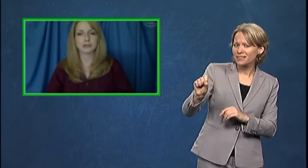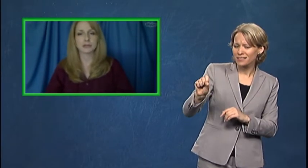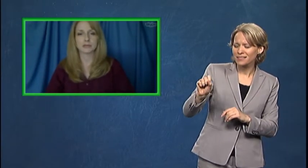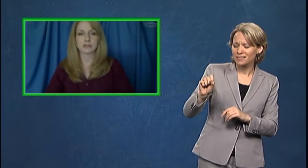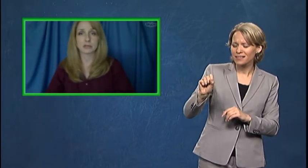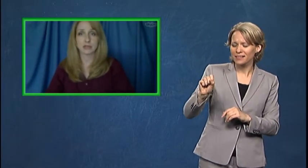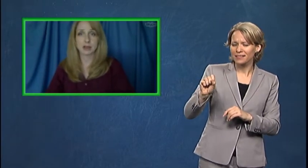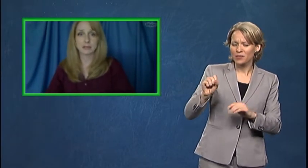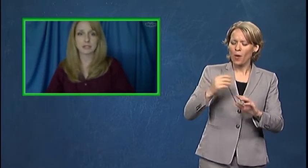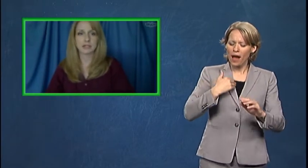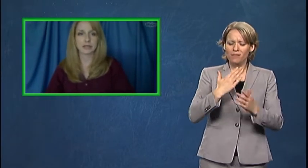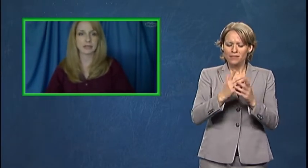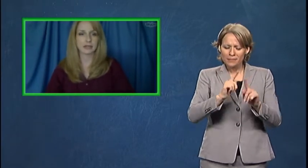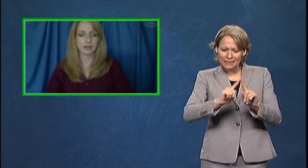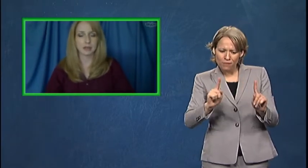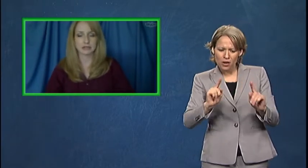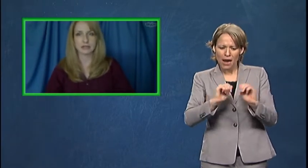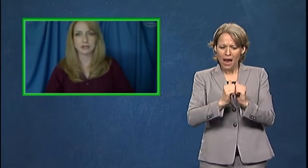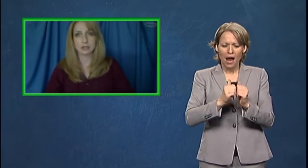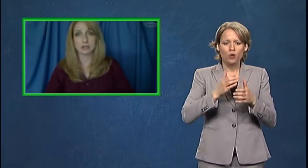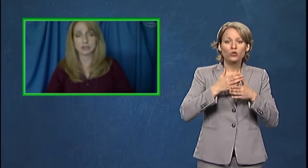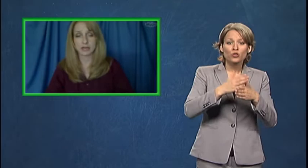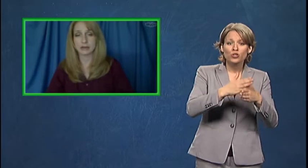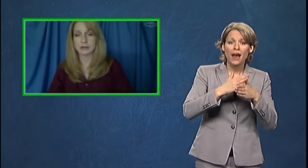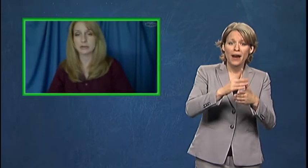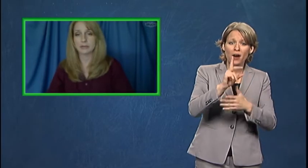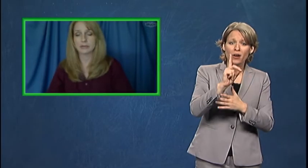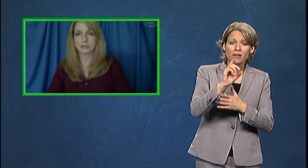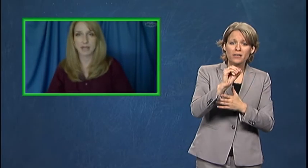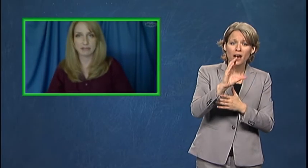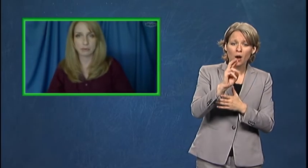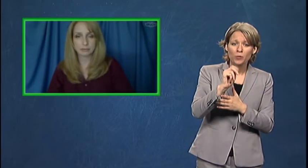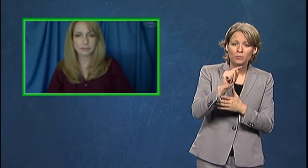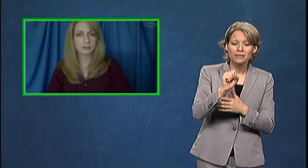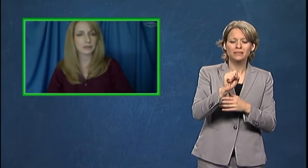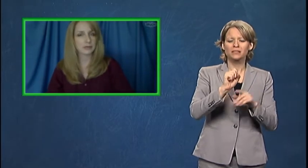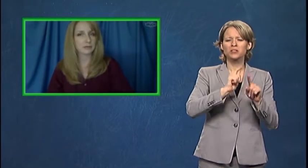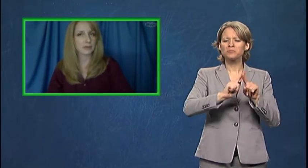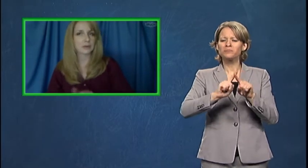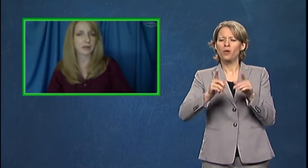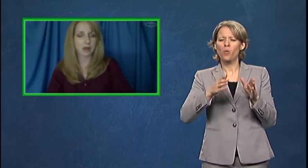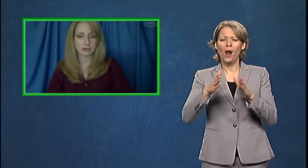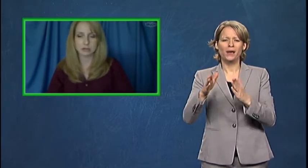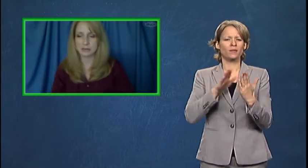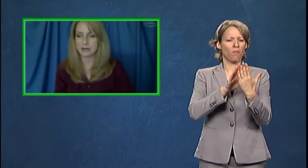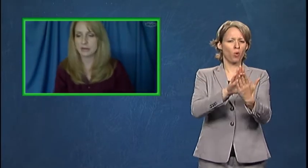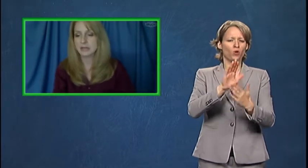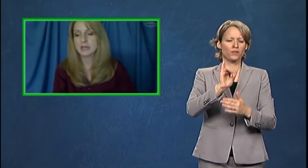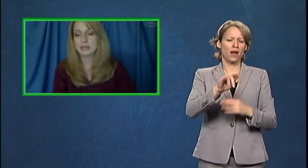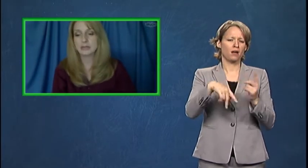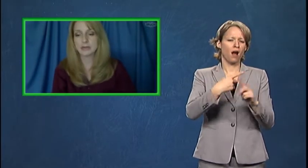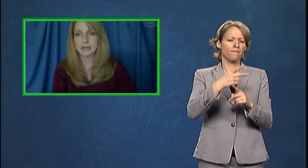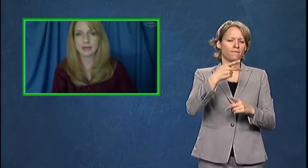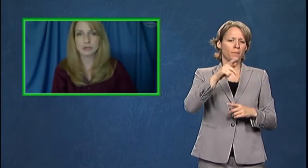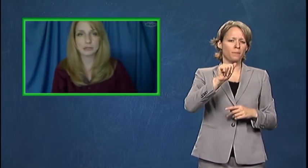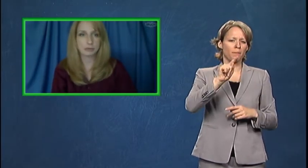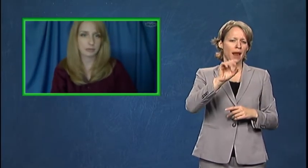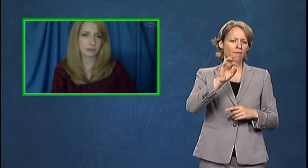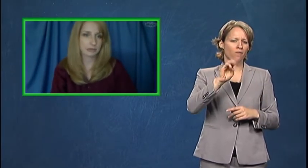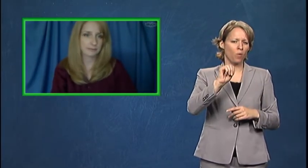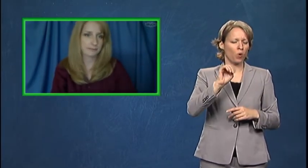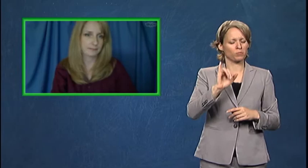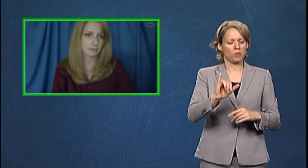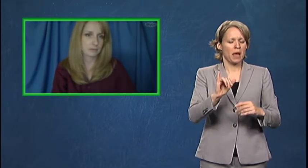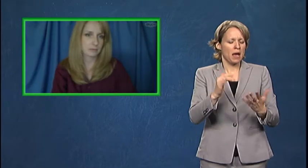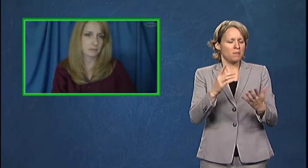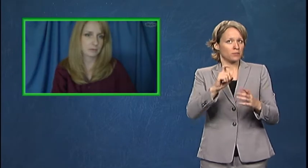in terms of the document sharing and the content that you can share on those platforms. So there's my word of caution about training our